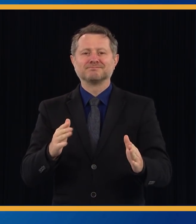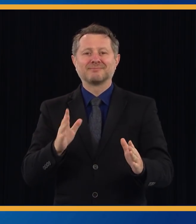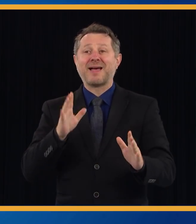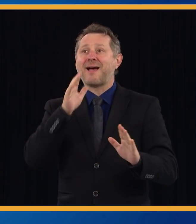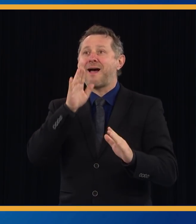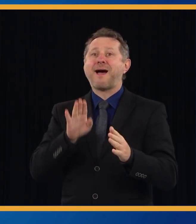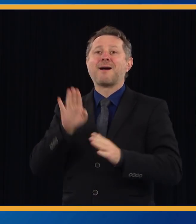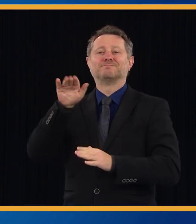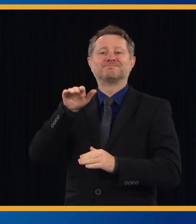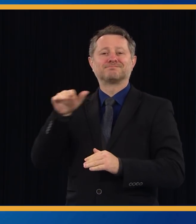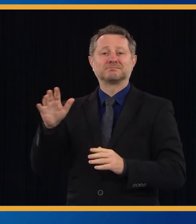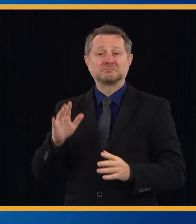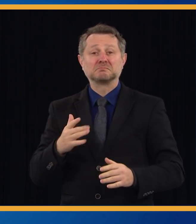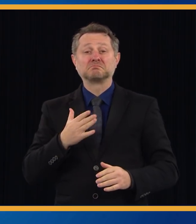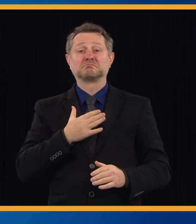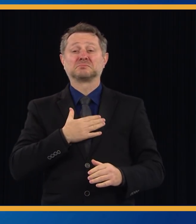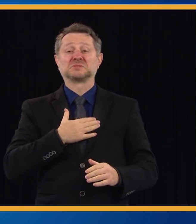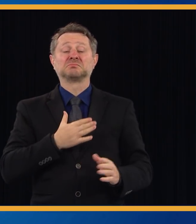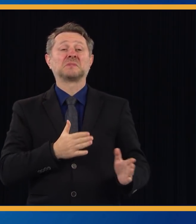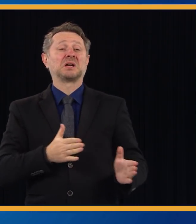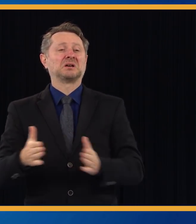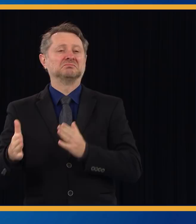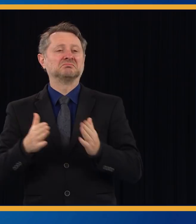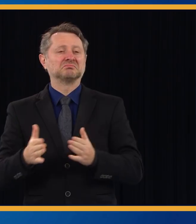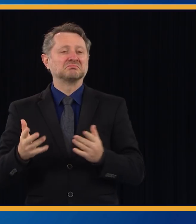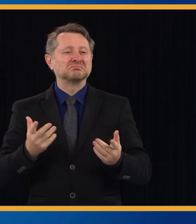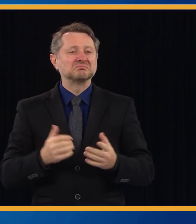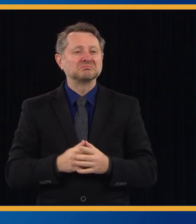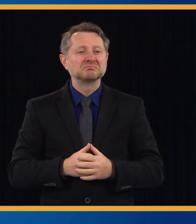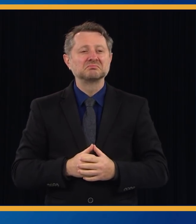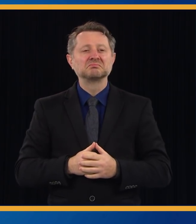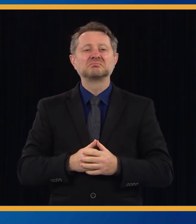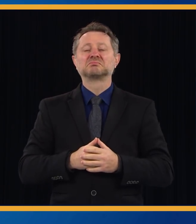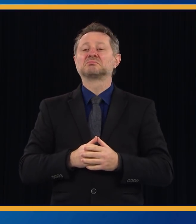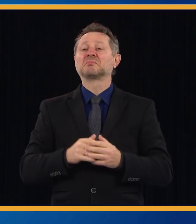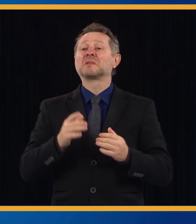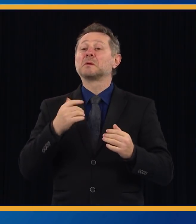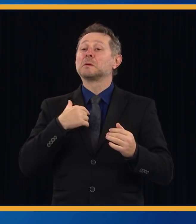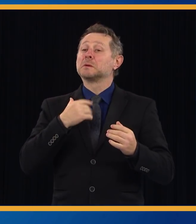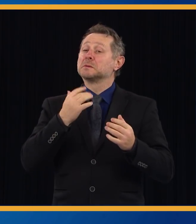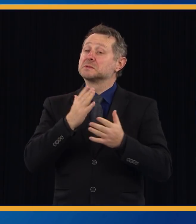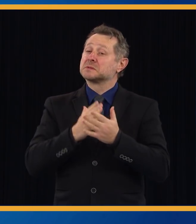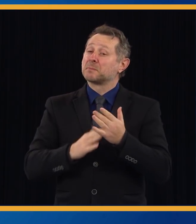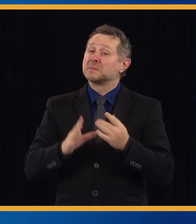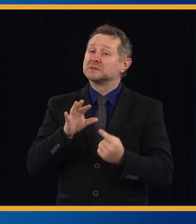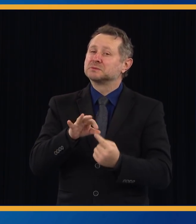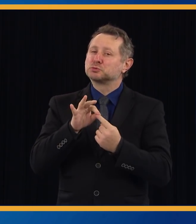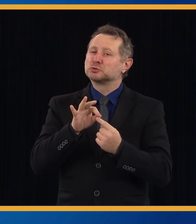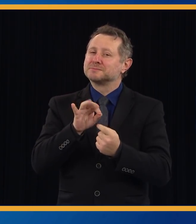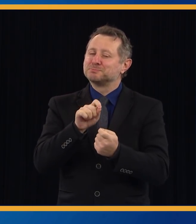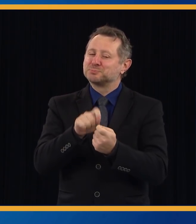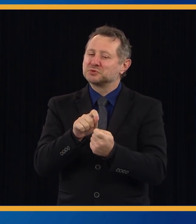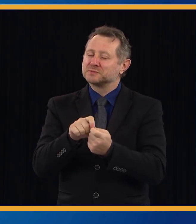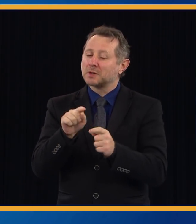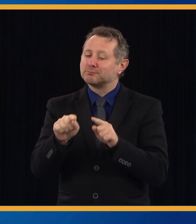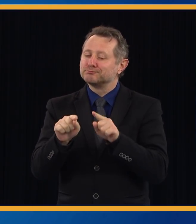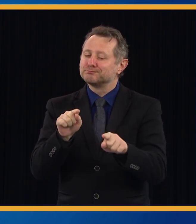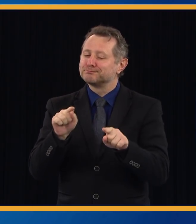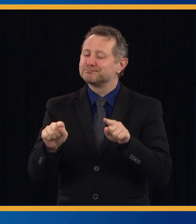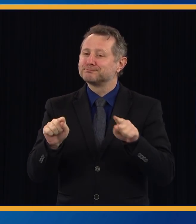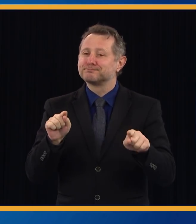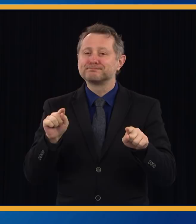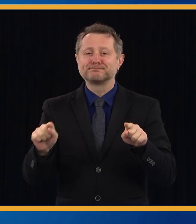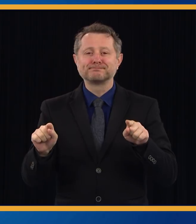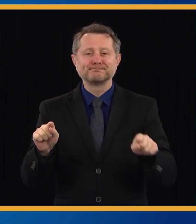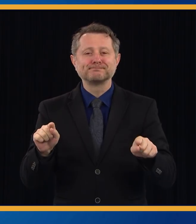outlines of the reopening plan. And then you get into caveats. One caveat is you can't do anything in